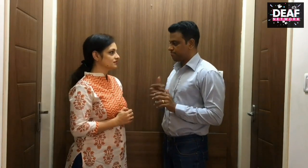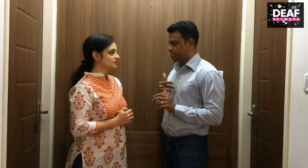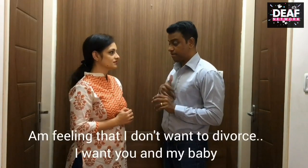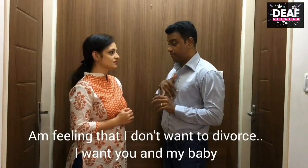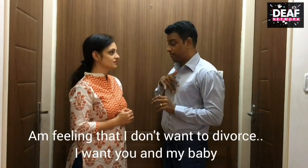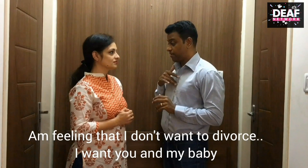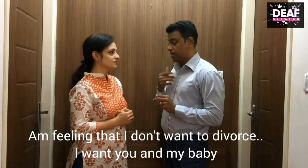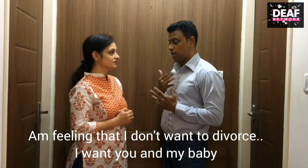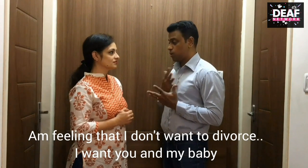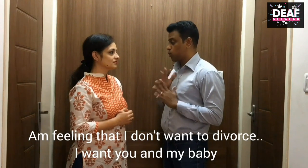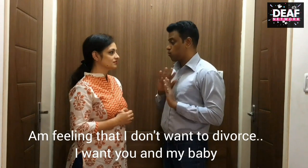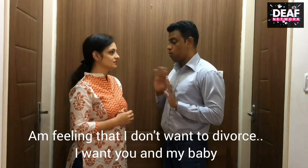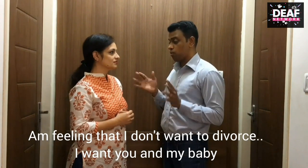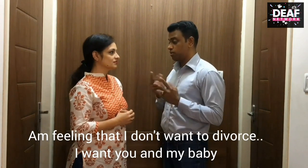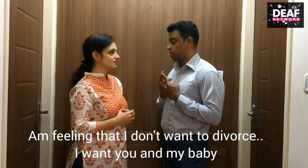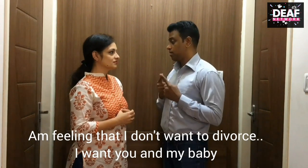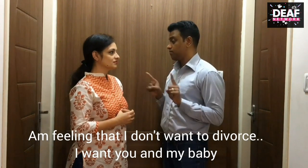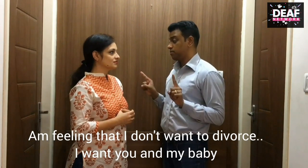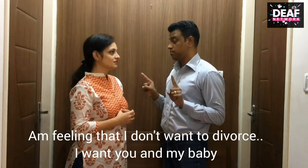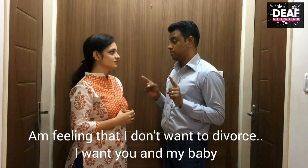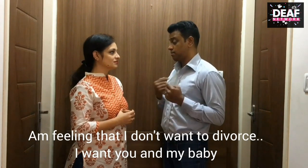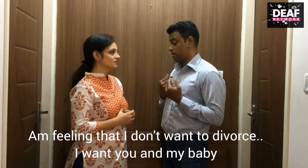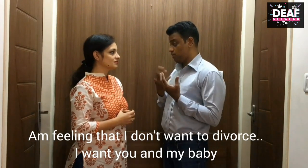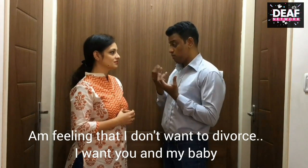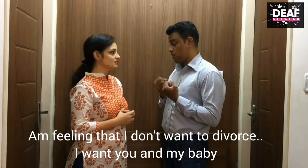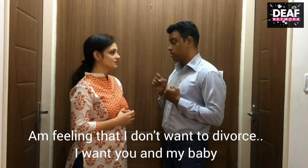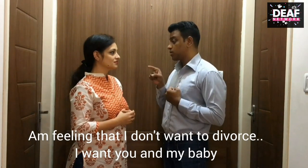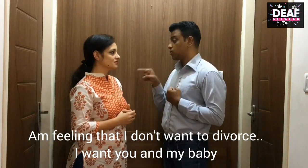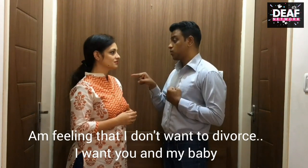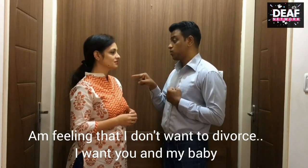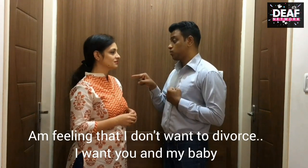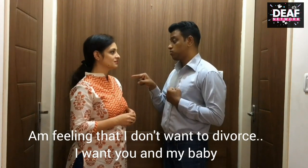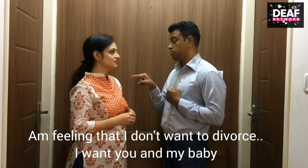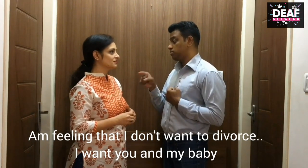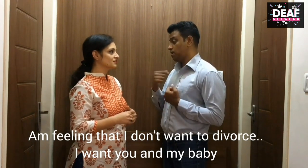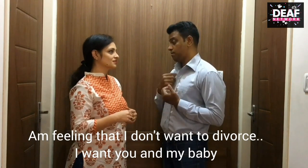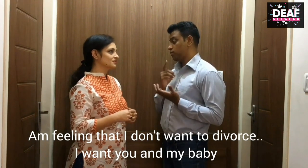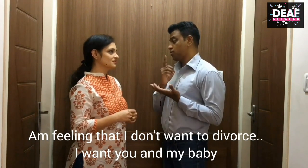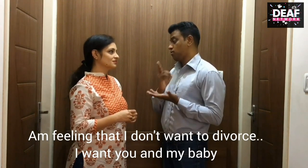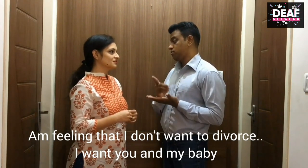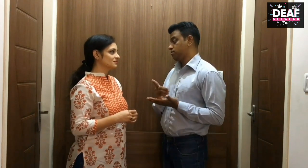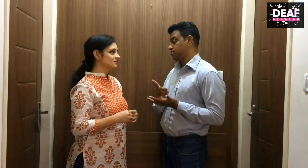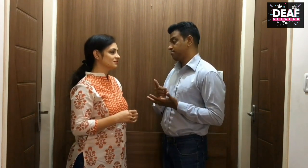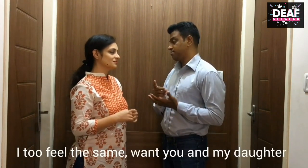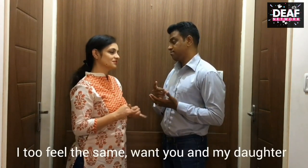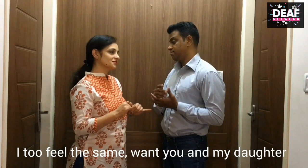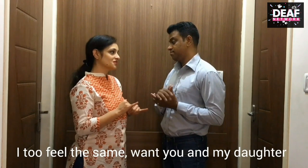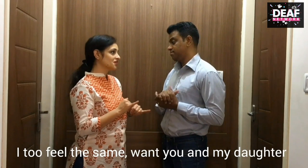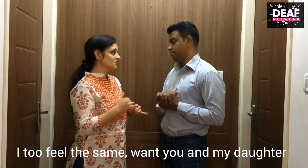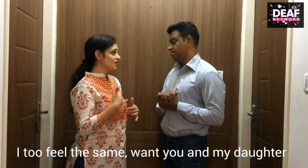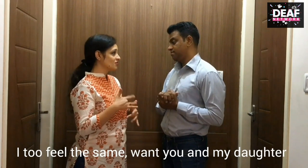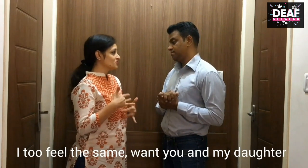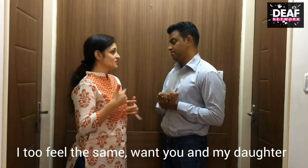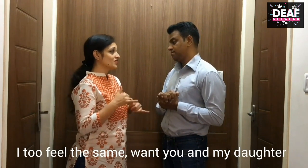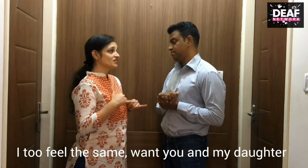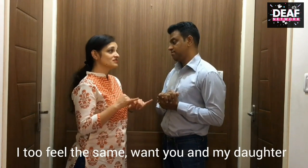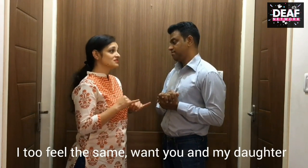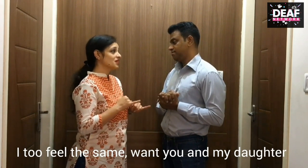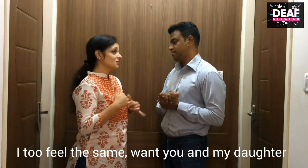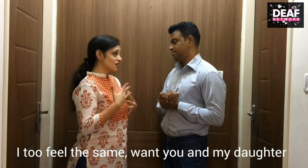I'm silly. I don't want to divert. I want to and my baby. I also feel the